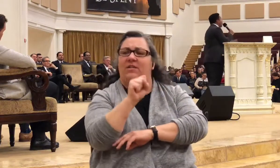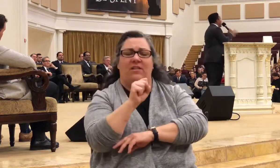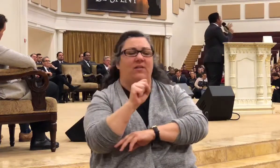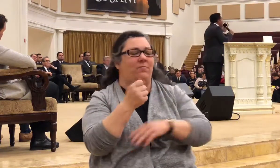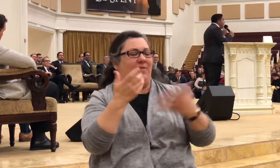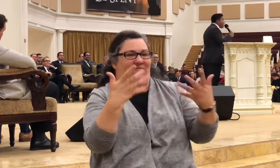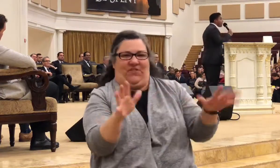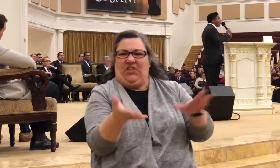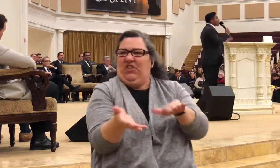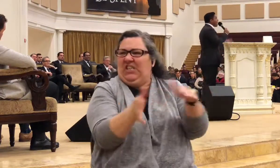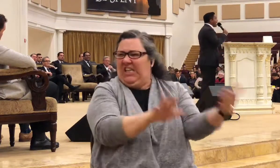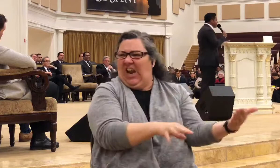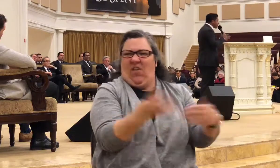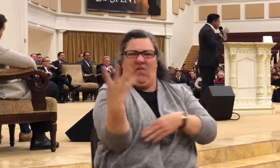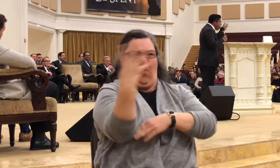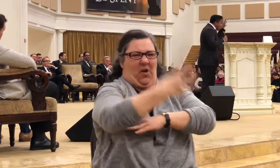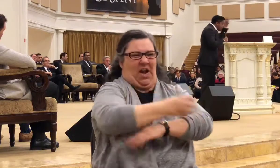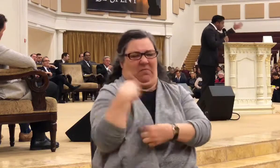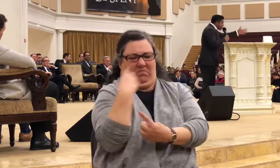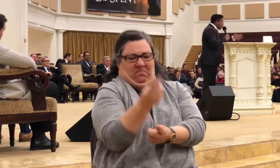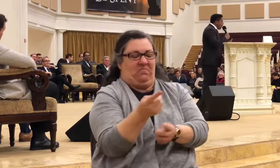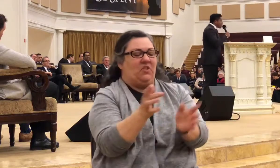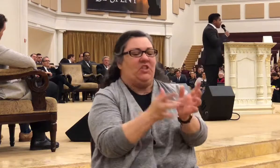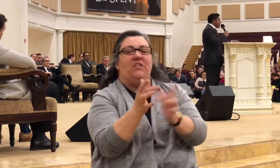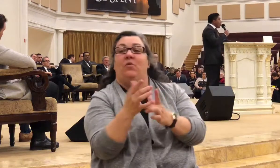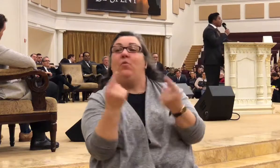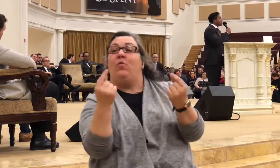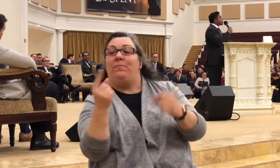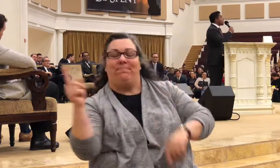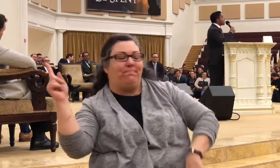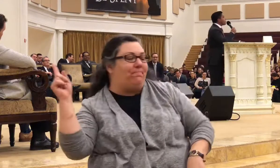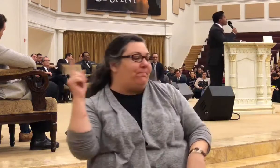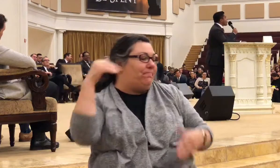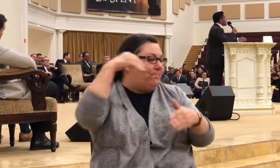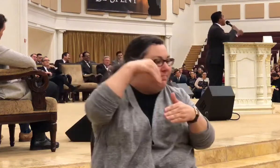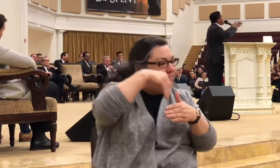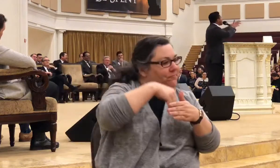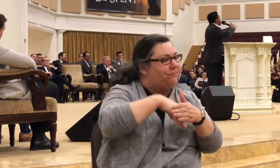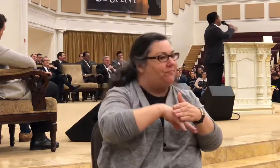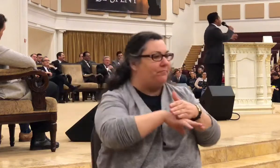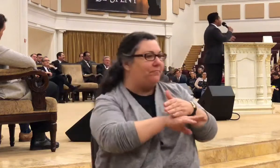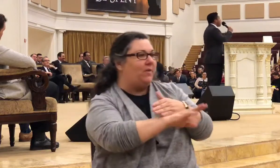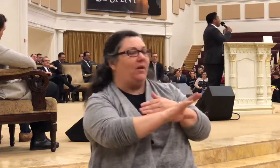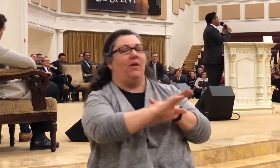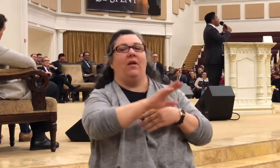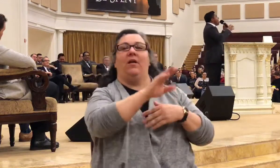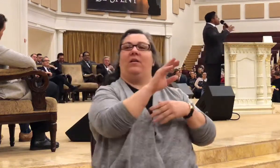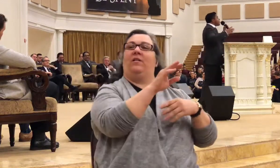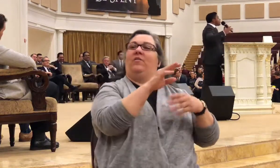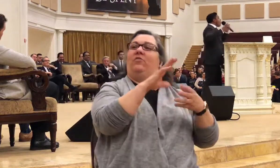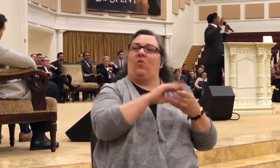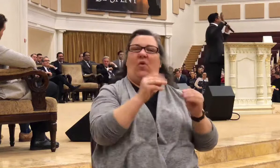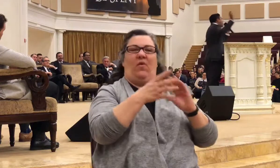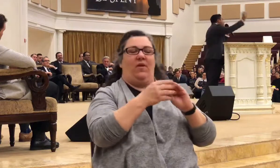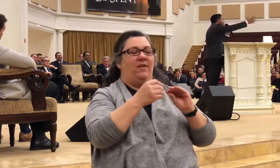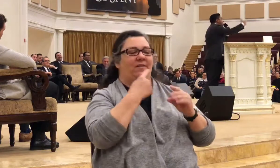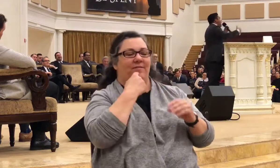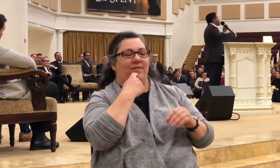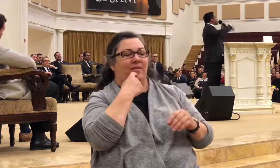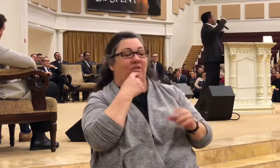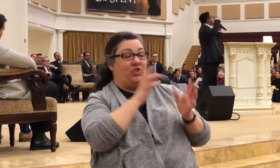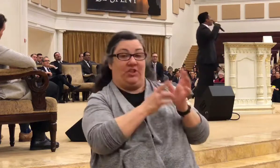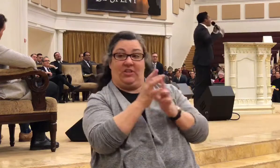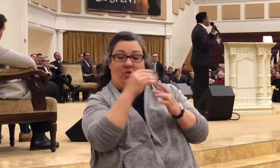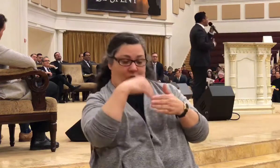for four days. And so Jesus walks in, and all of a sudden, as you realize, the story goes on, that Jesus walks in and